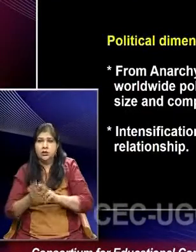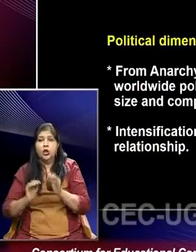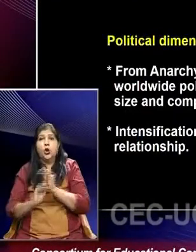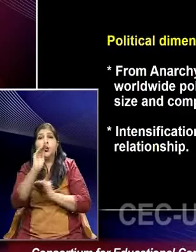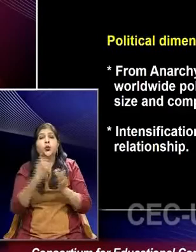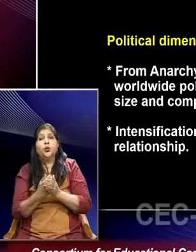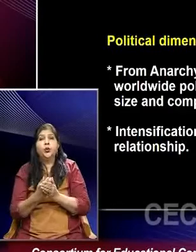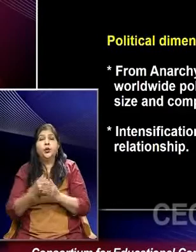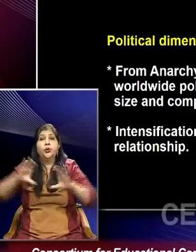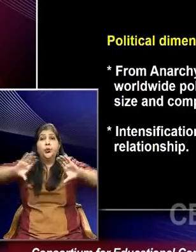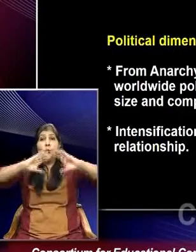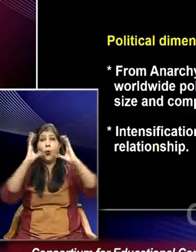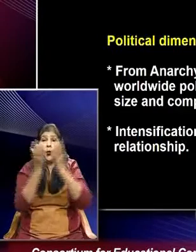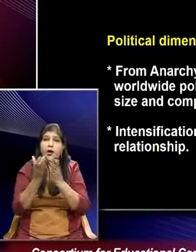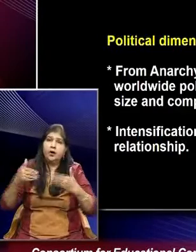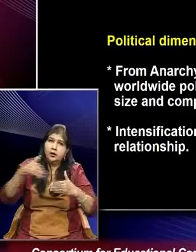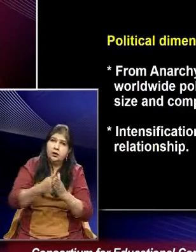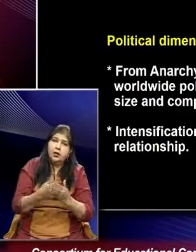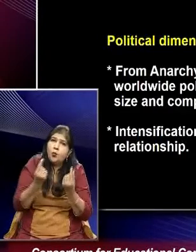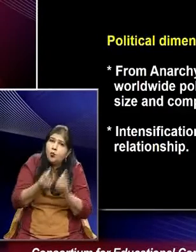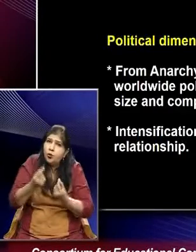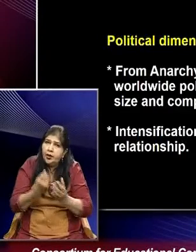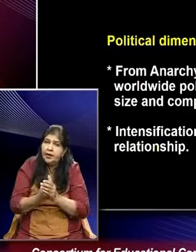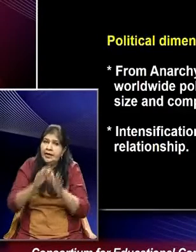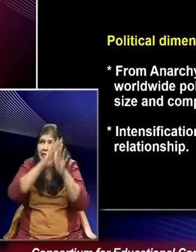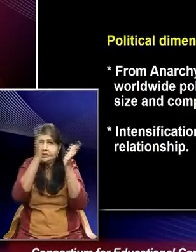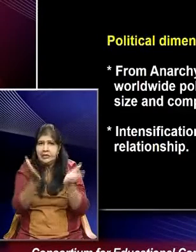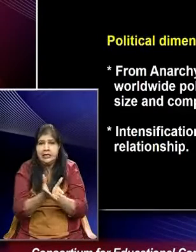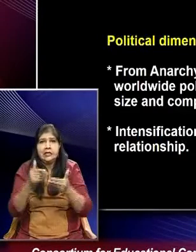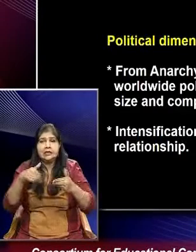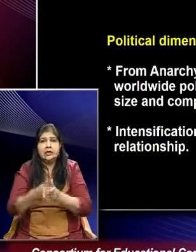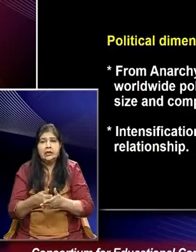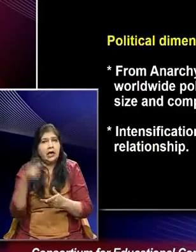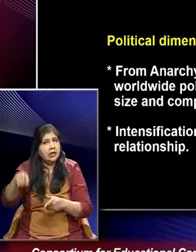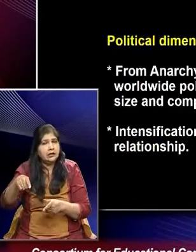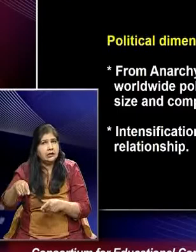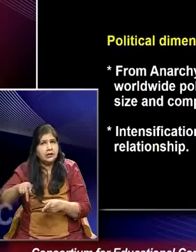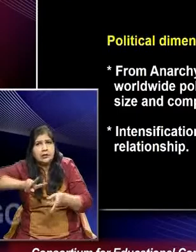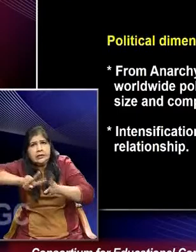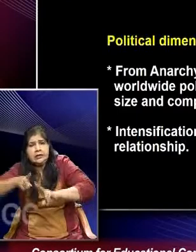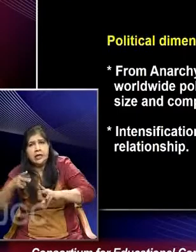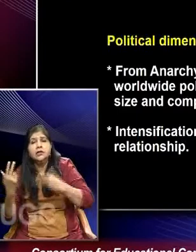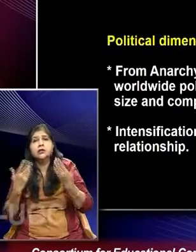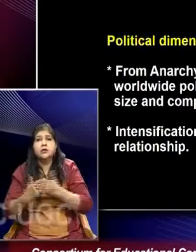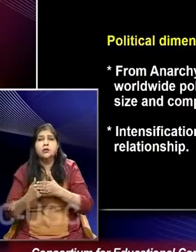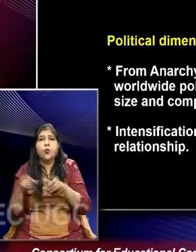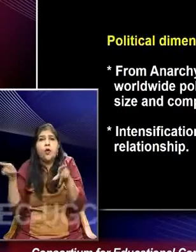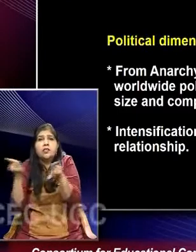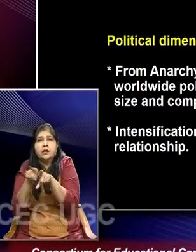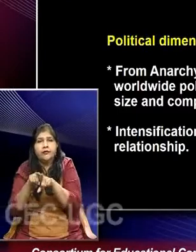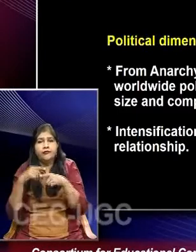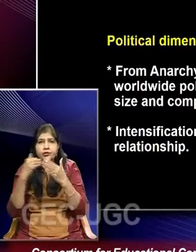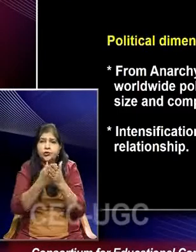a worldwide political system, and this transition with reference